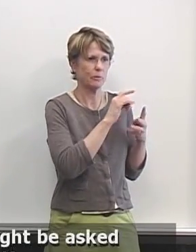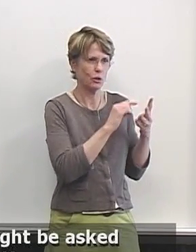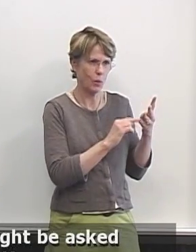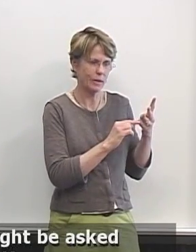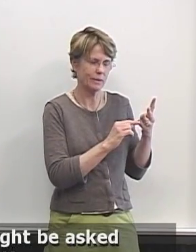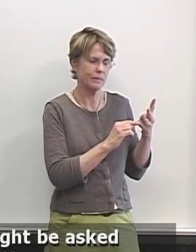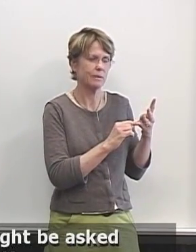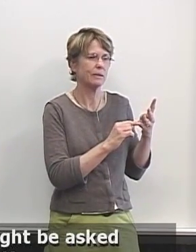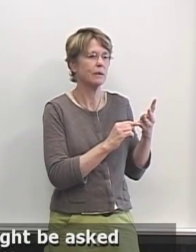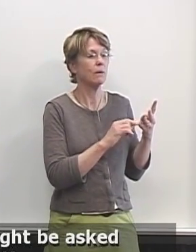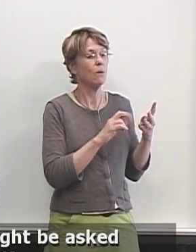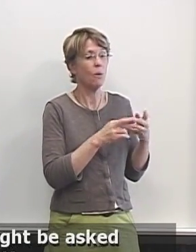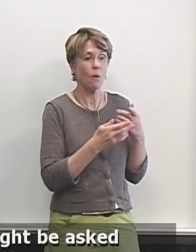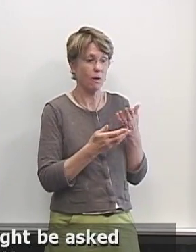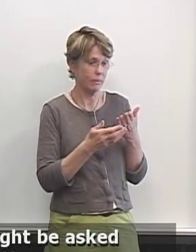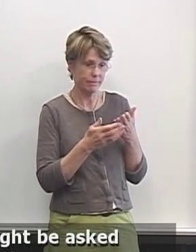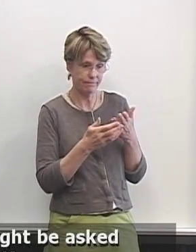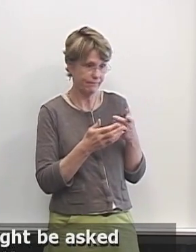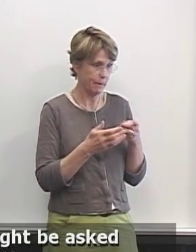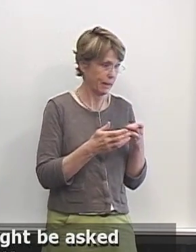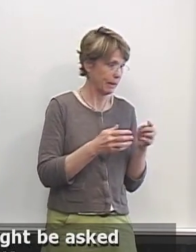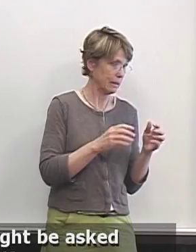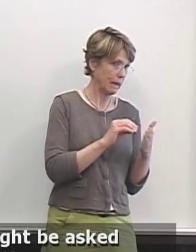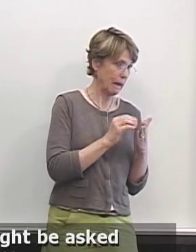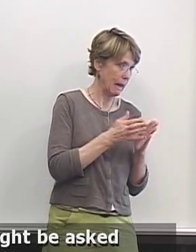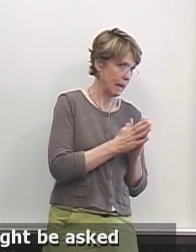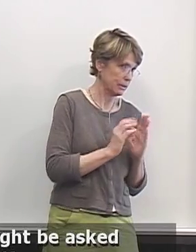they might be asked to identify errors.